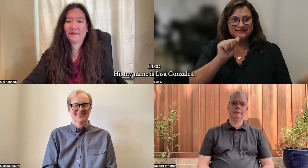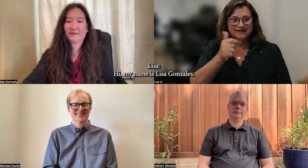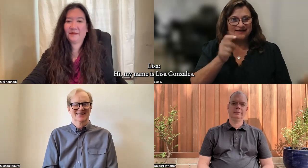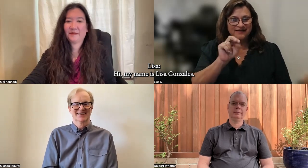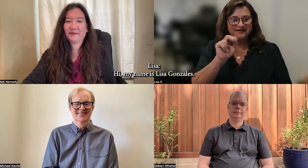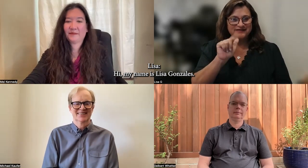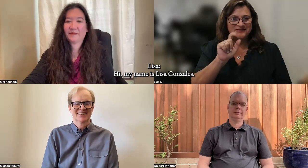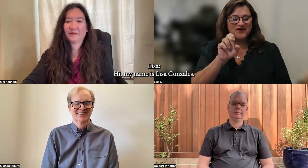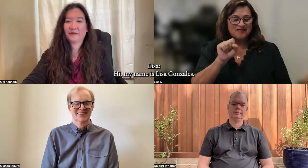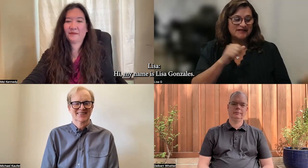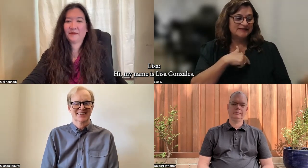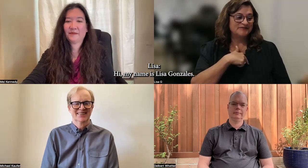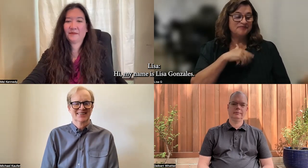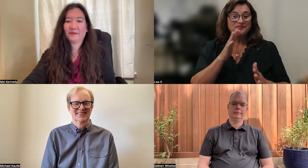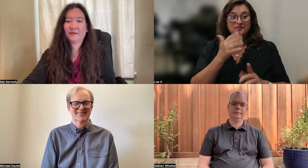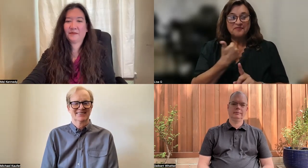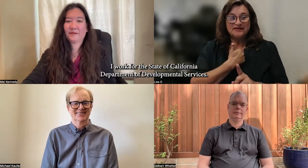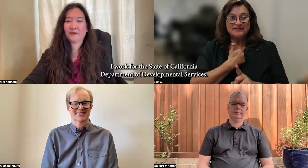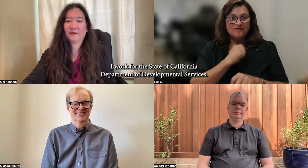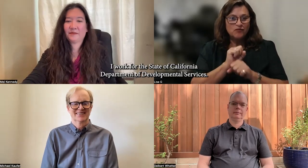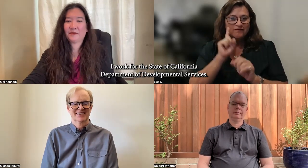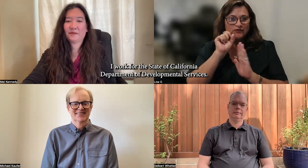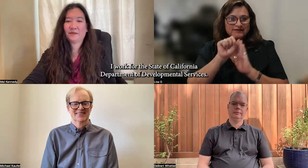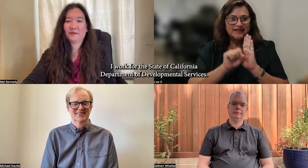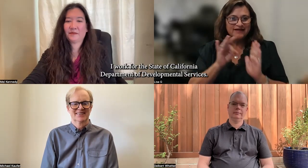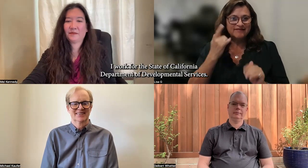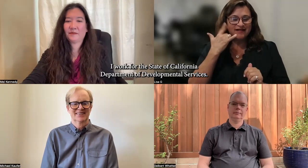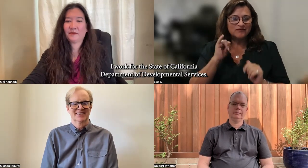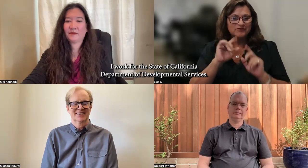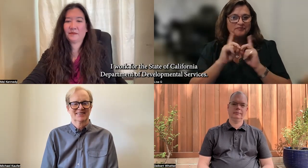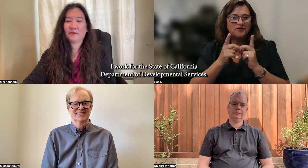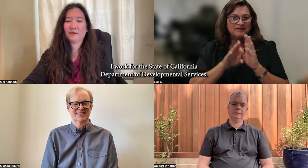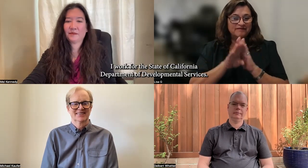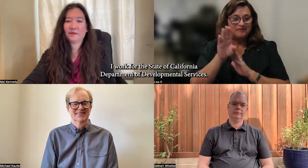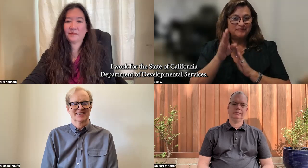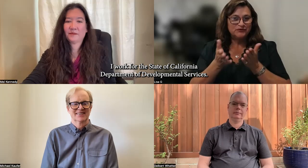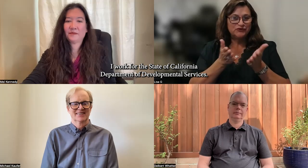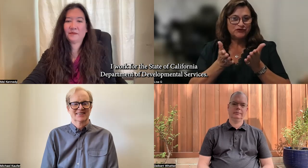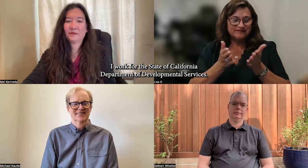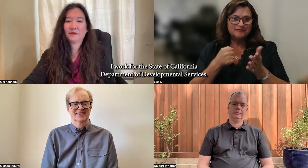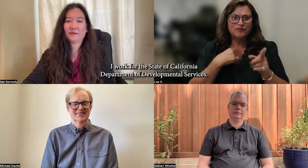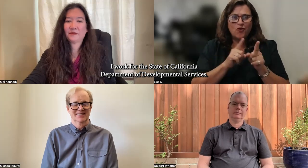Hi, my name is Lisa Gonzalez. I work for the State of California Department of Developmental